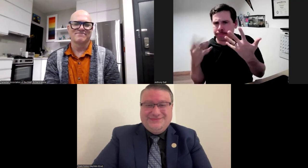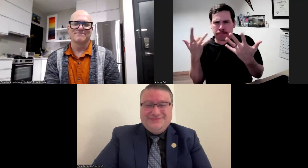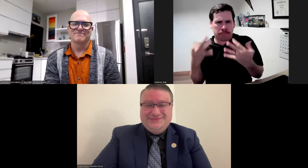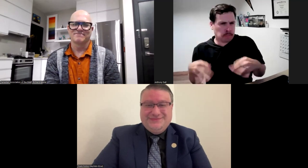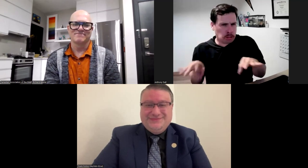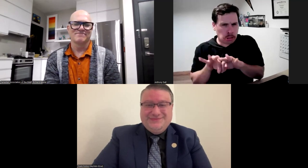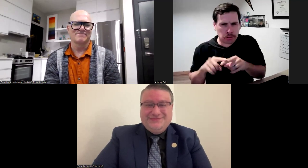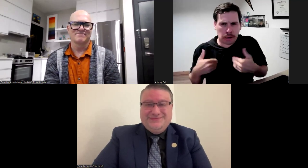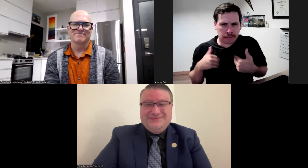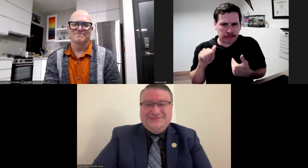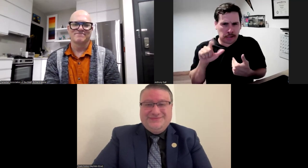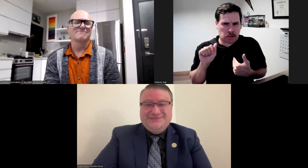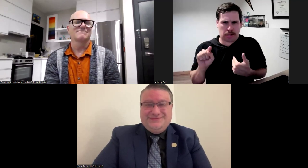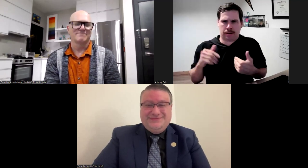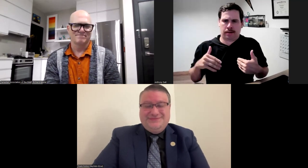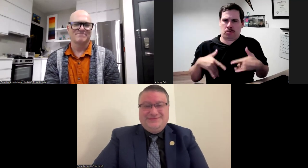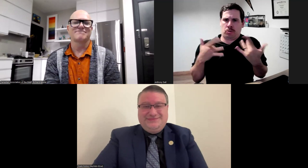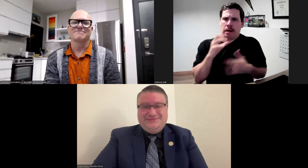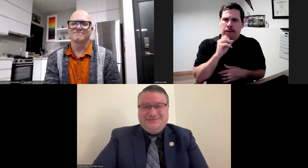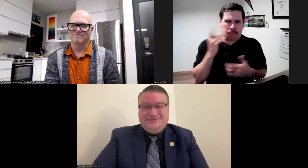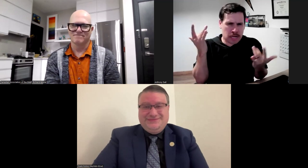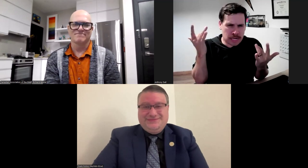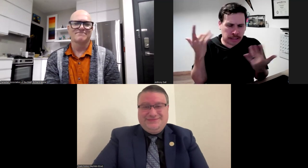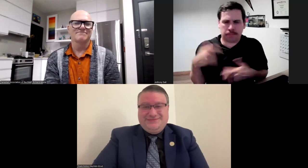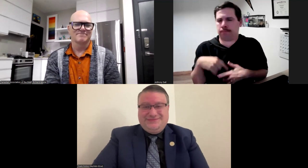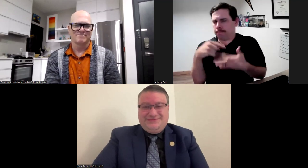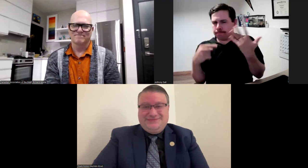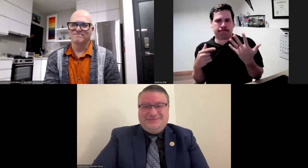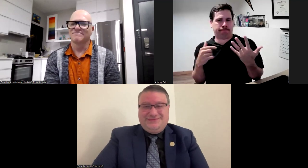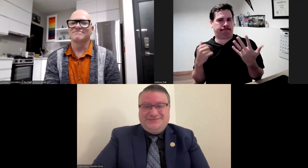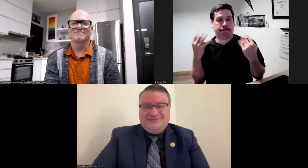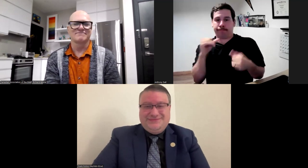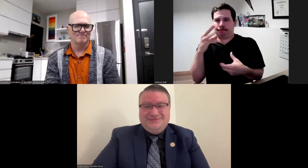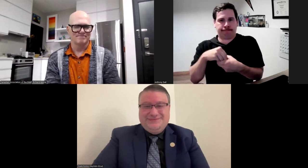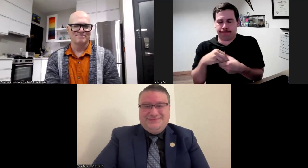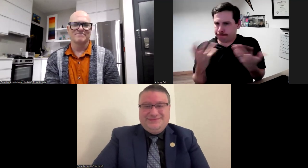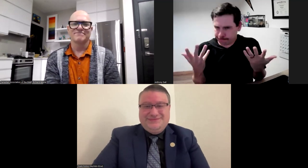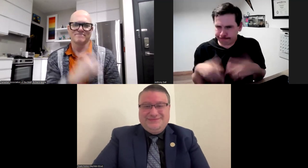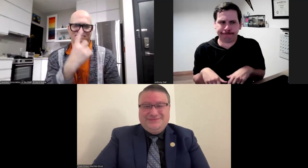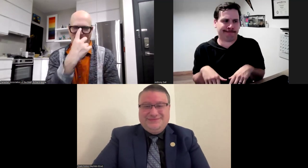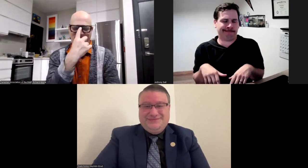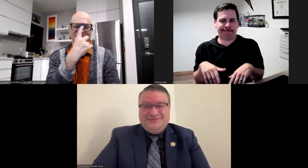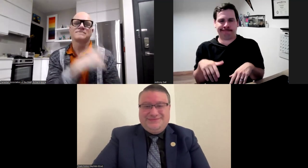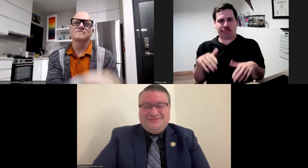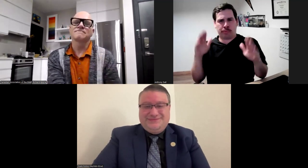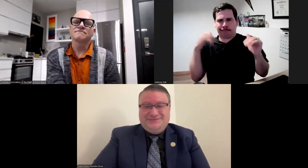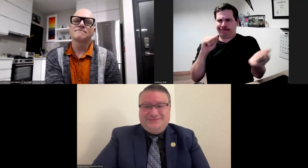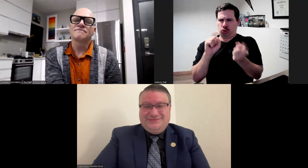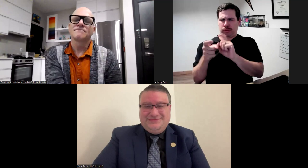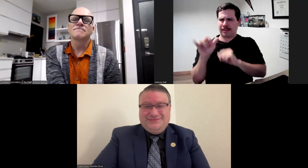Nicole, where this is not part of the curriculum, where ASL and deaf culture are not even thought of. And we can just start challenging with that, with the why. Why is that